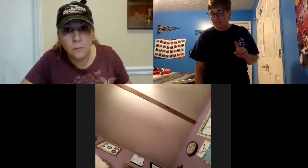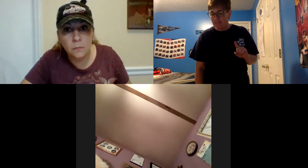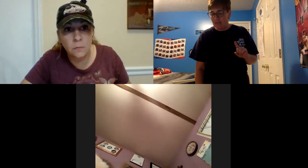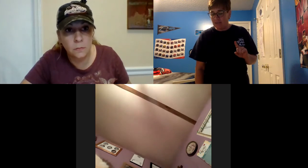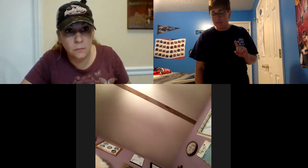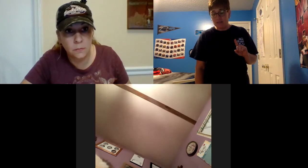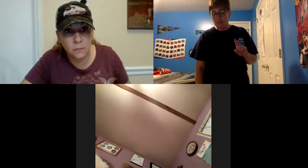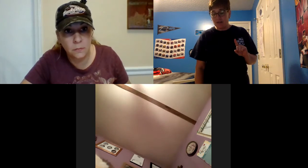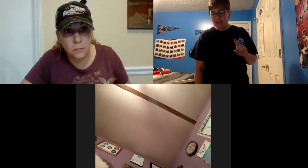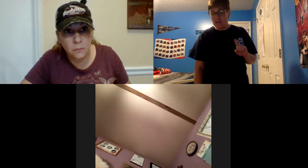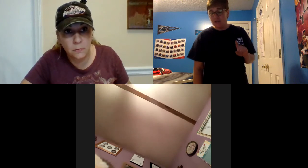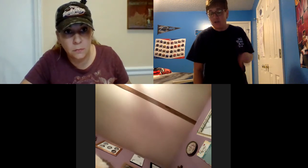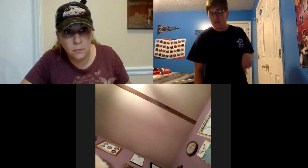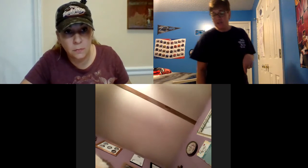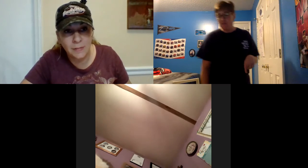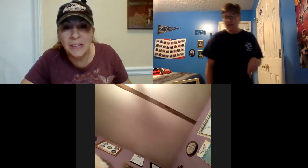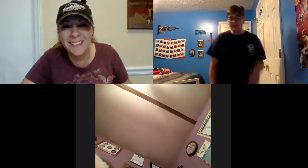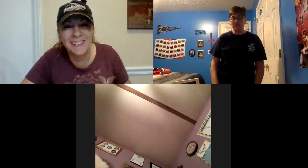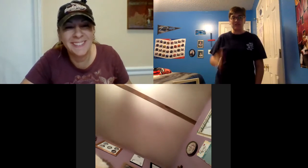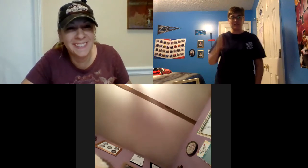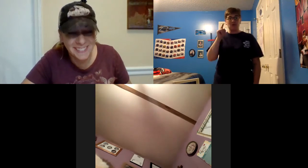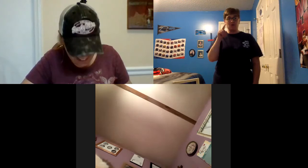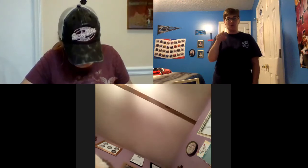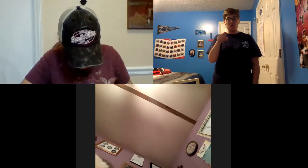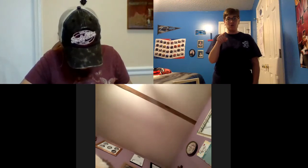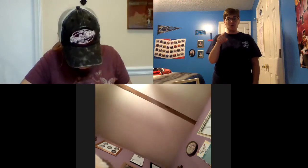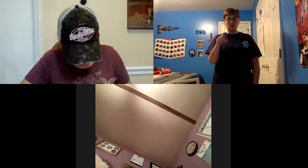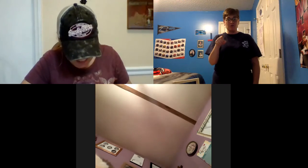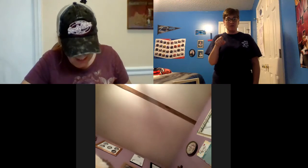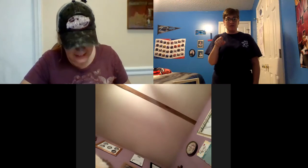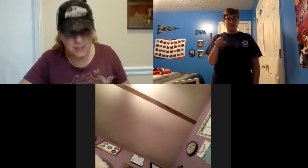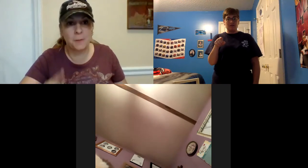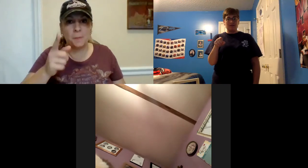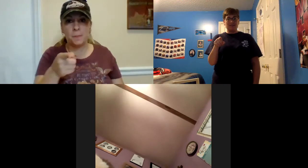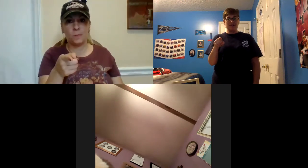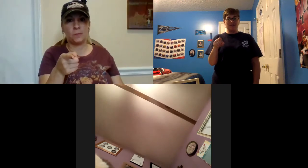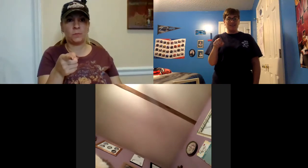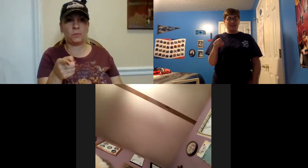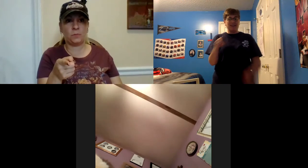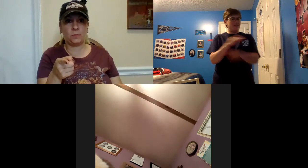forgotten. Anyways, not surprised. So you didn't pay attention. So you